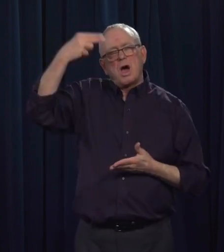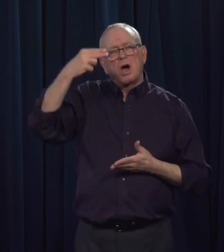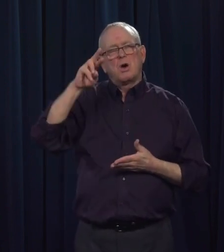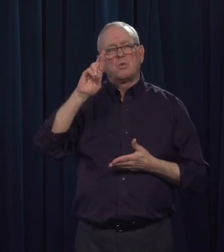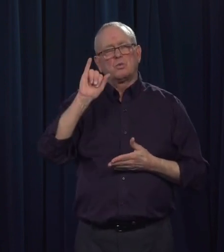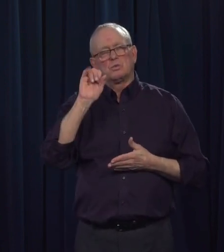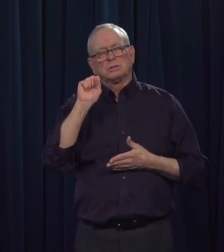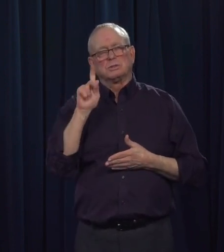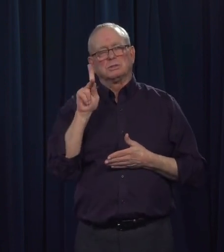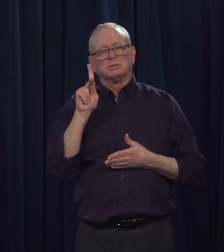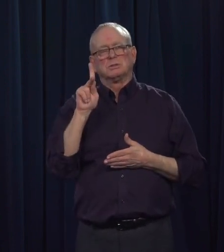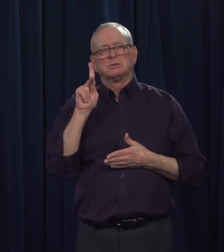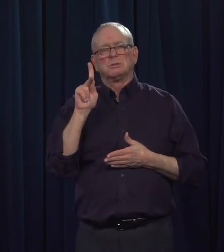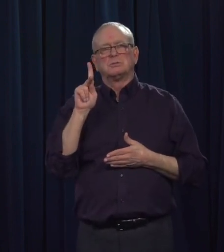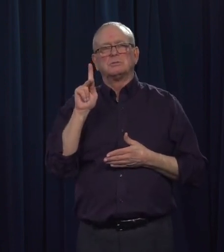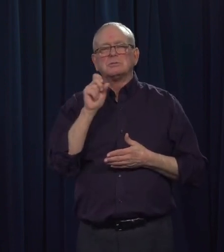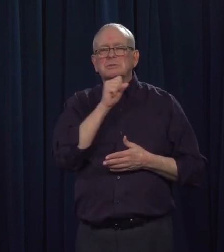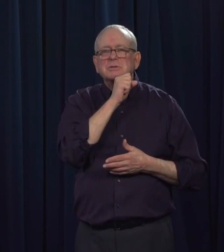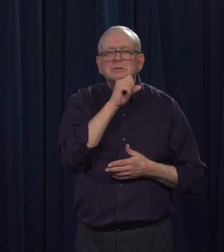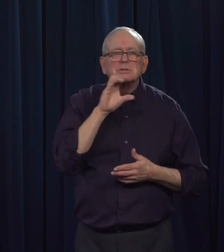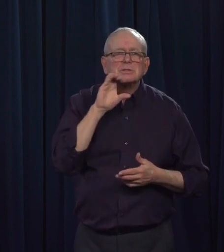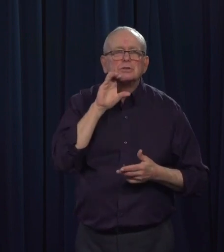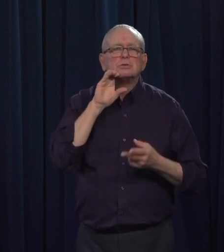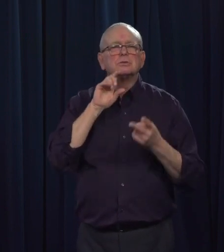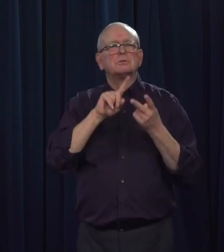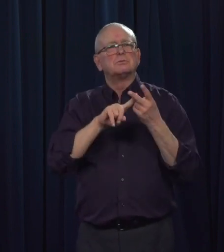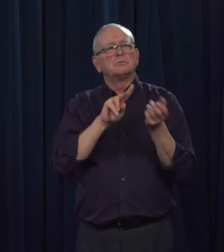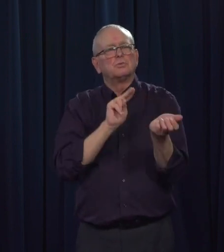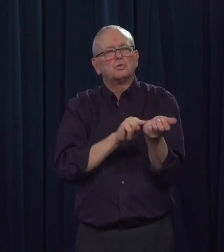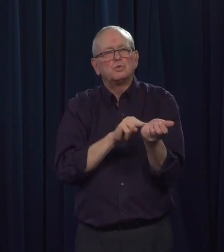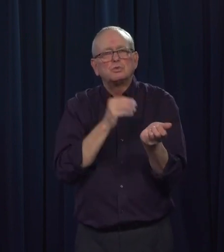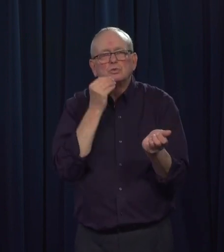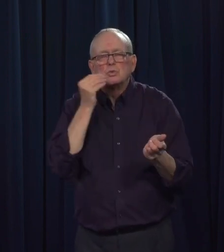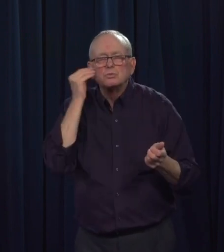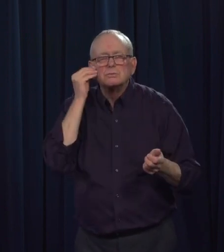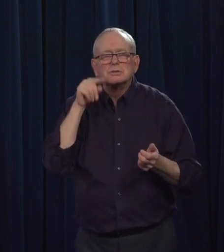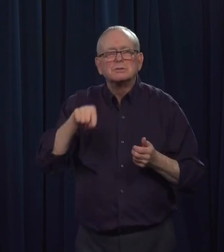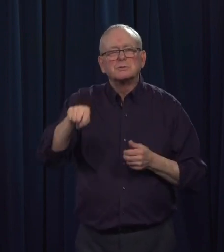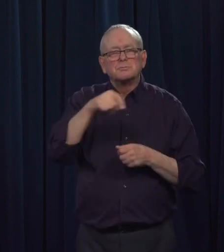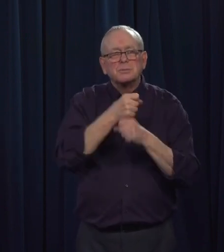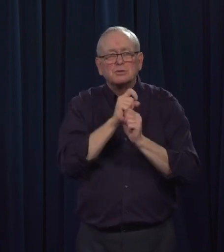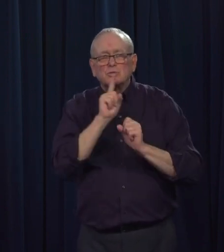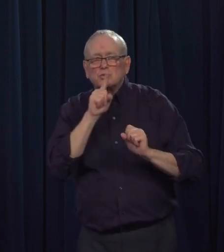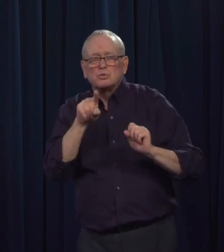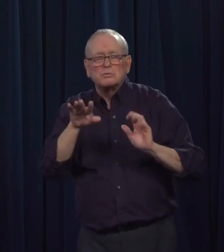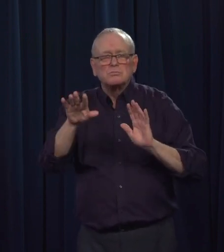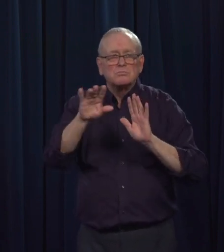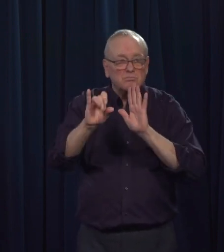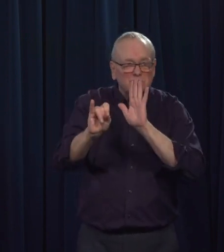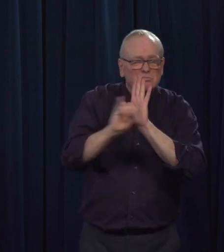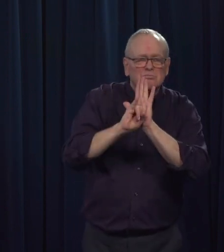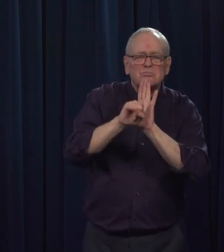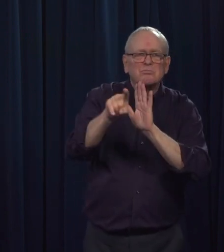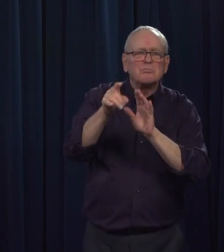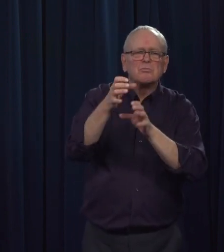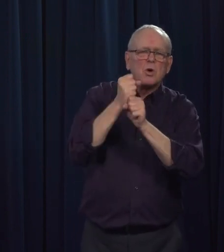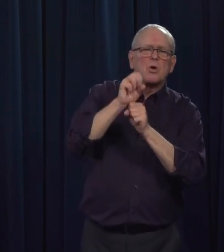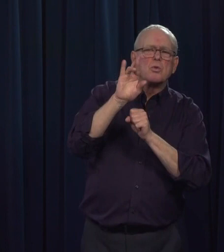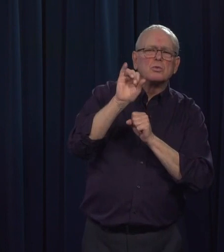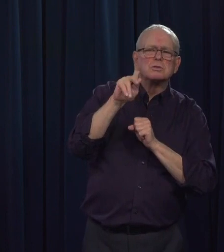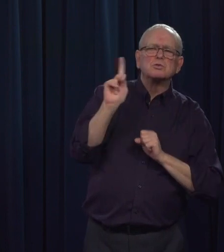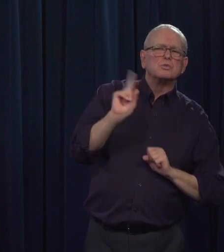accurate diagnostics there so we understand where that risk is, and so they can, if they are not positive